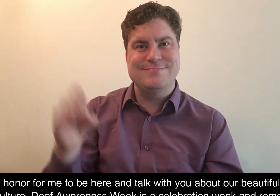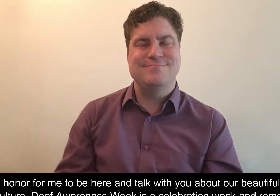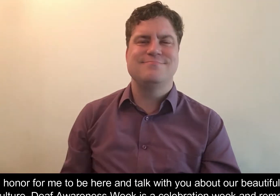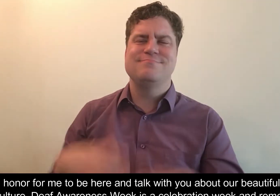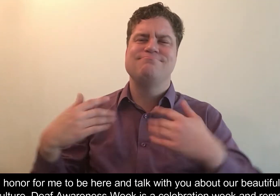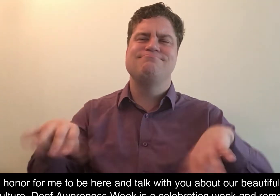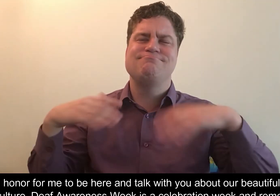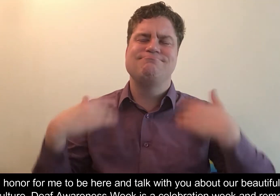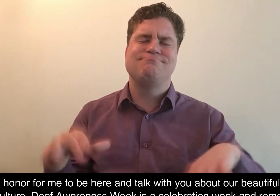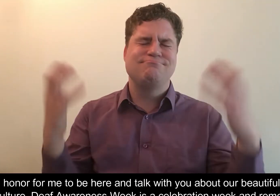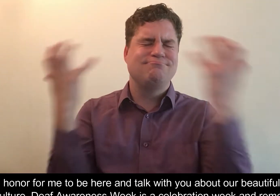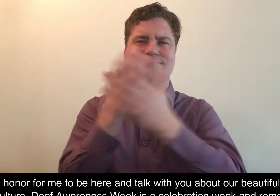Hello.